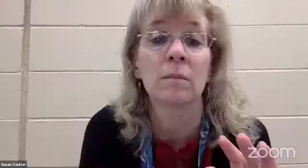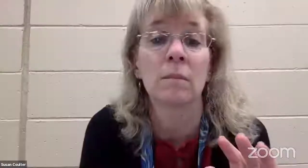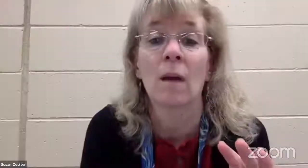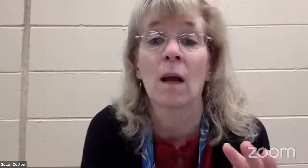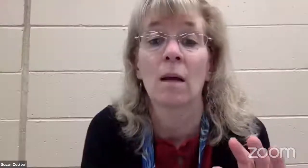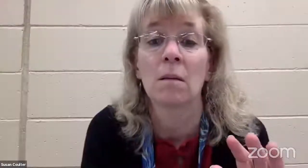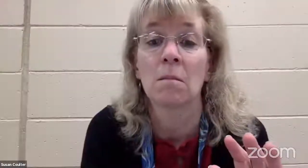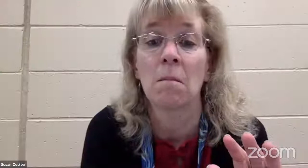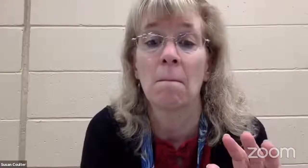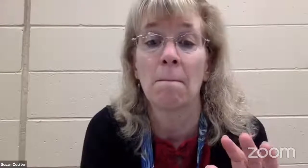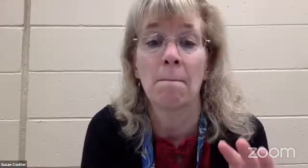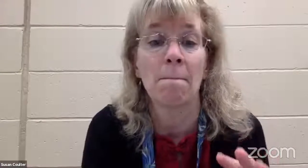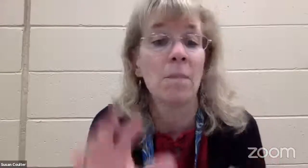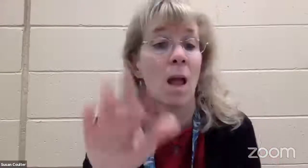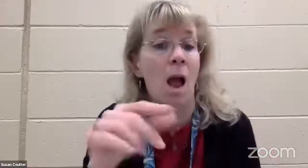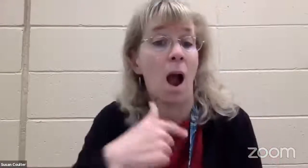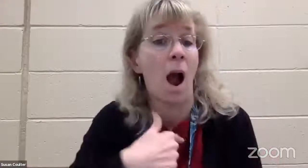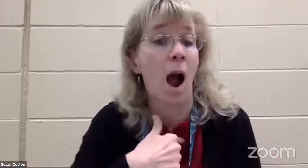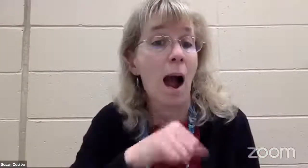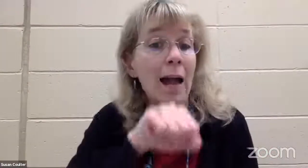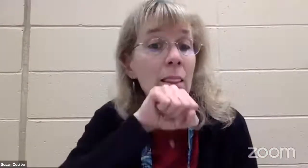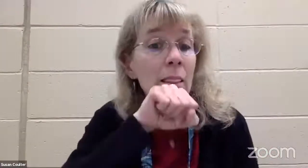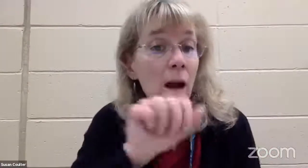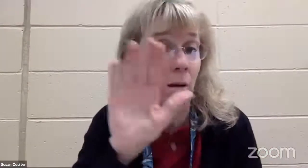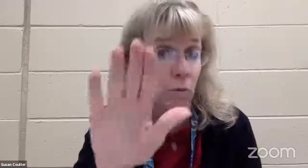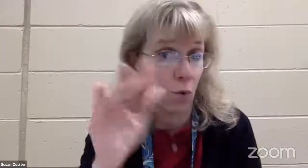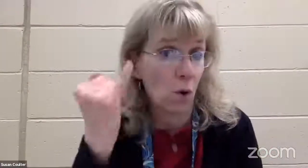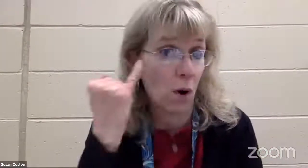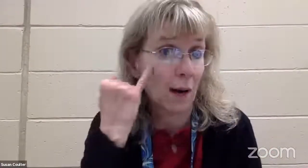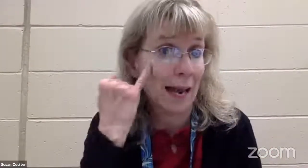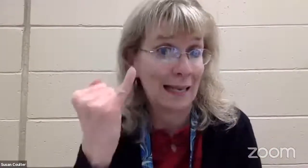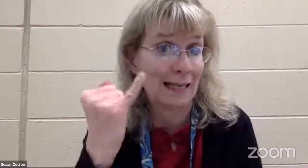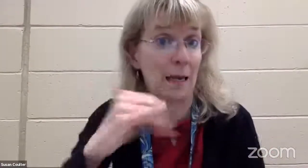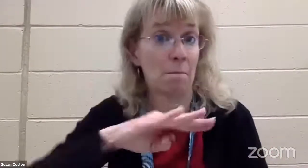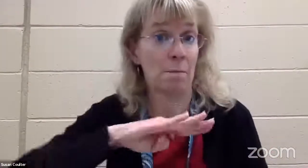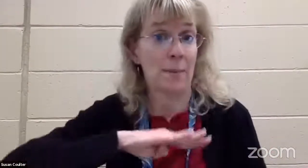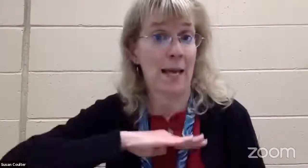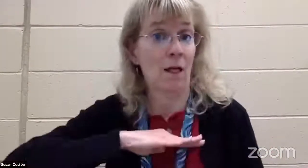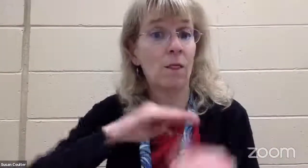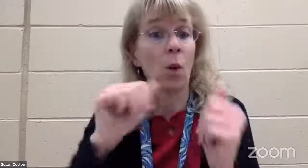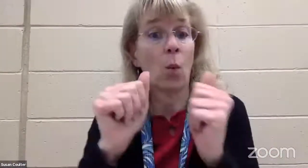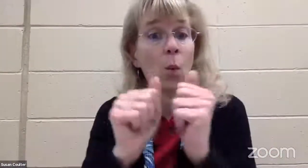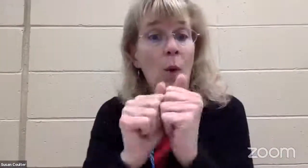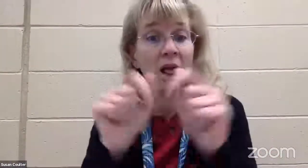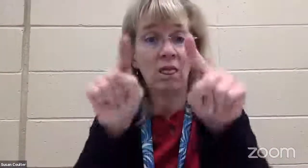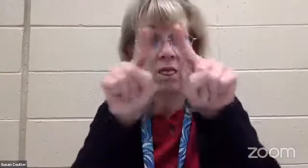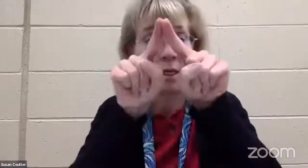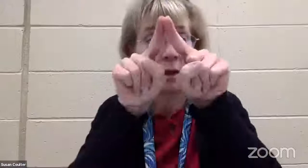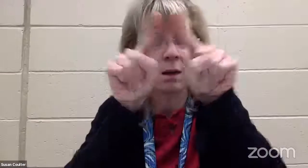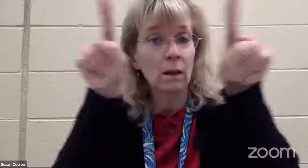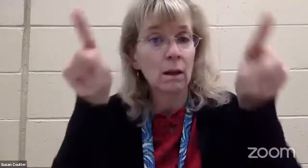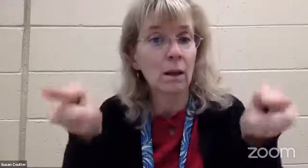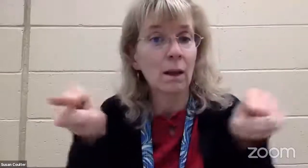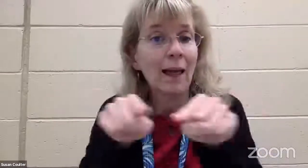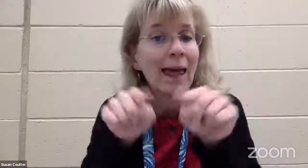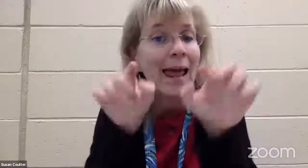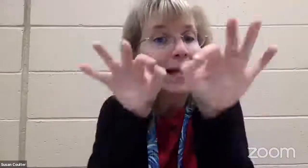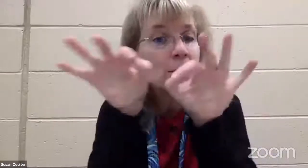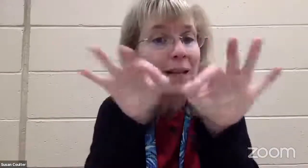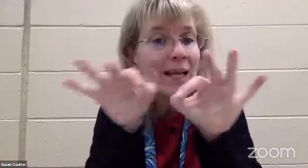And Susan is saying in response to Beth, I love that idea. I love your idea, Beth, with the idea